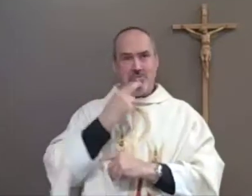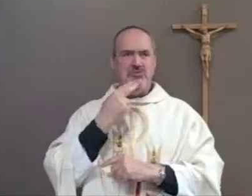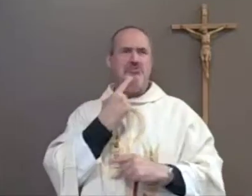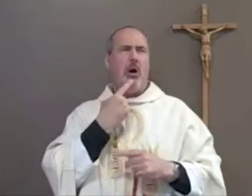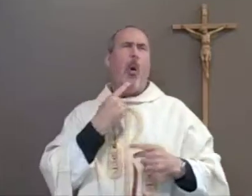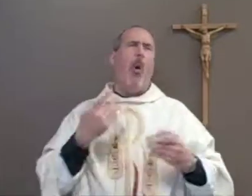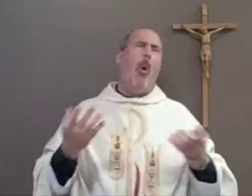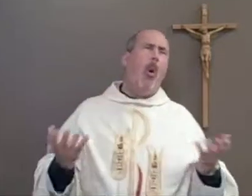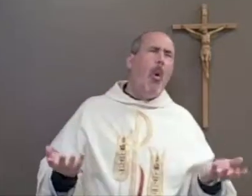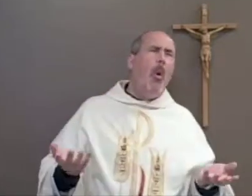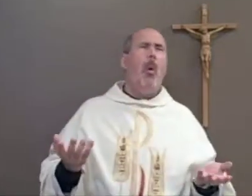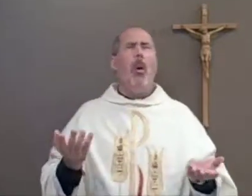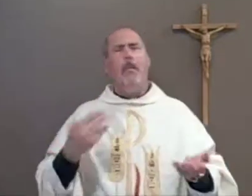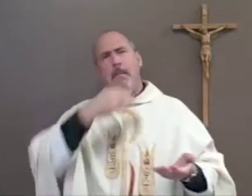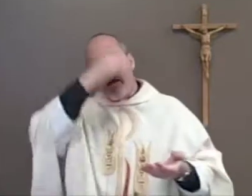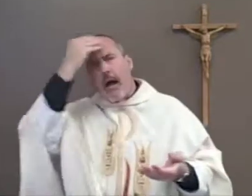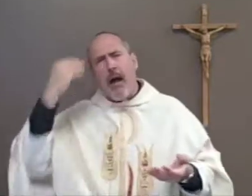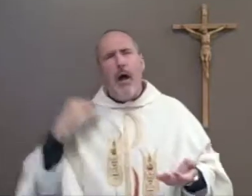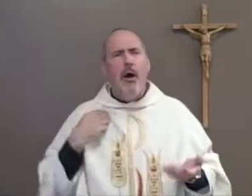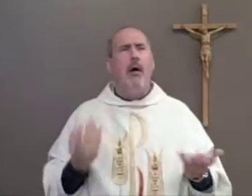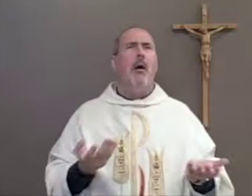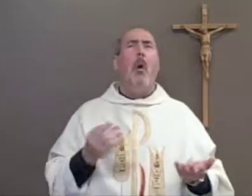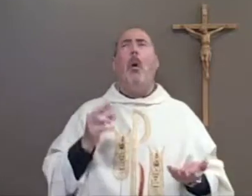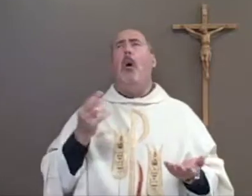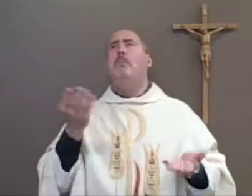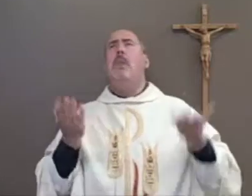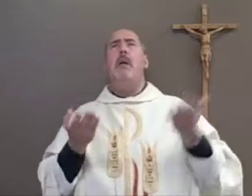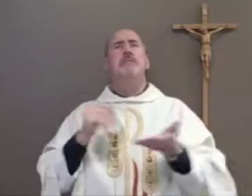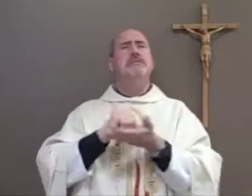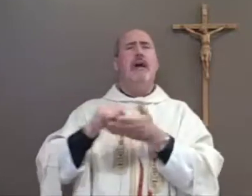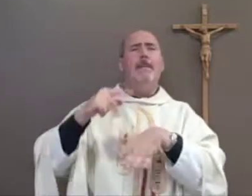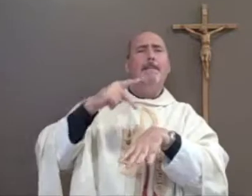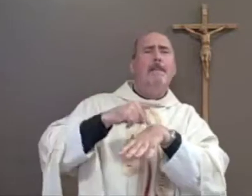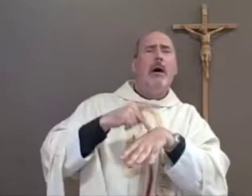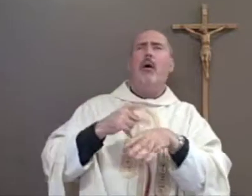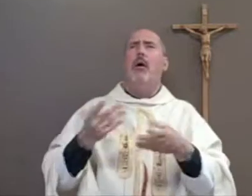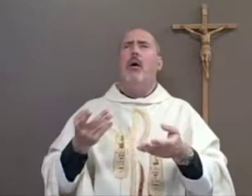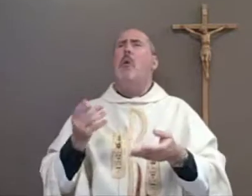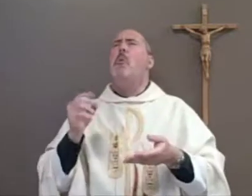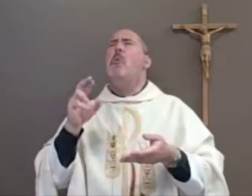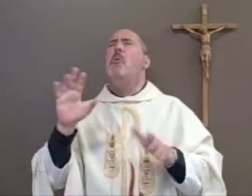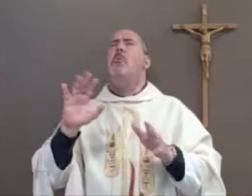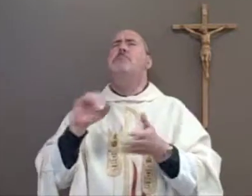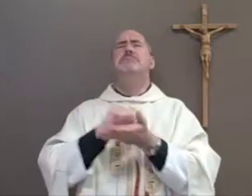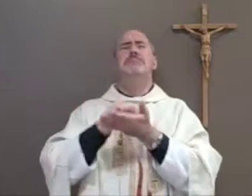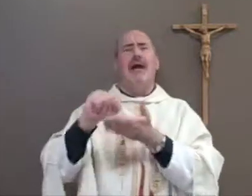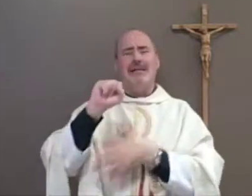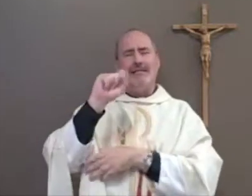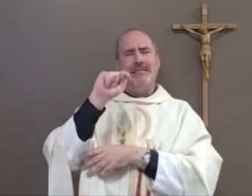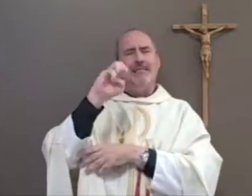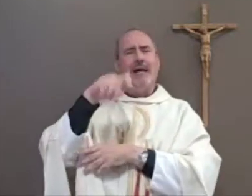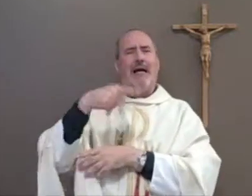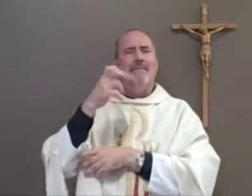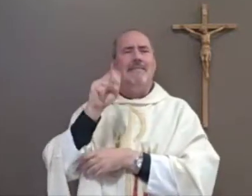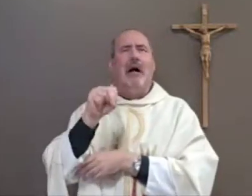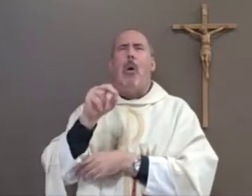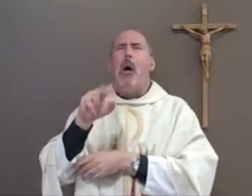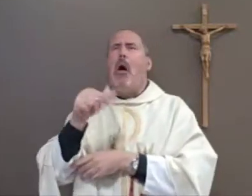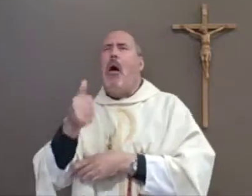And when I ask that question to people at retreats, I get several answers. St. Peter, Mary,